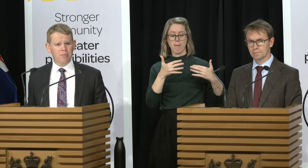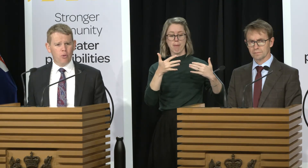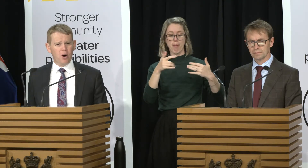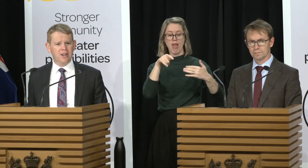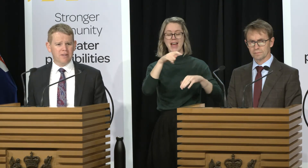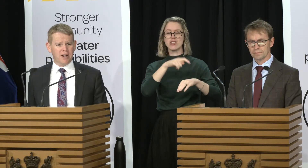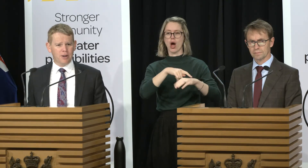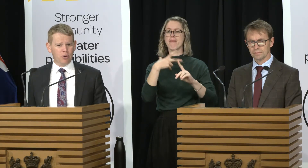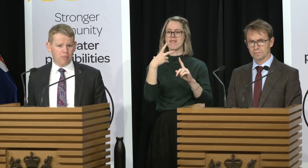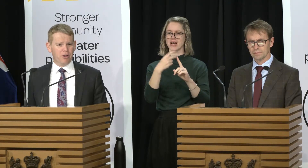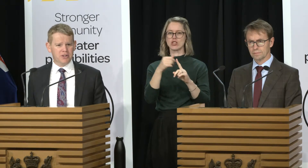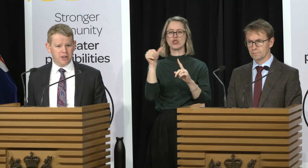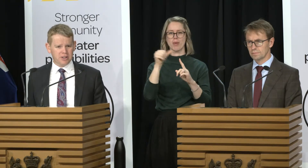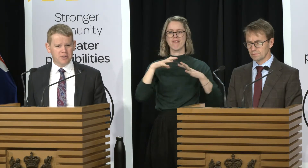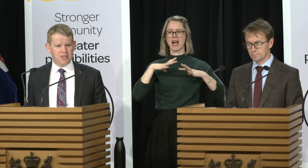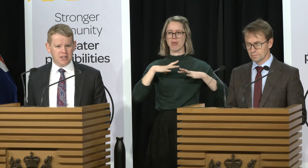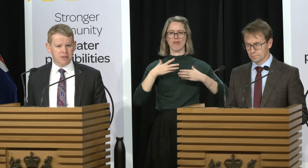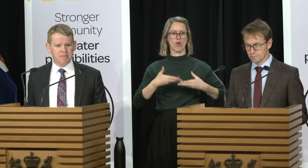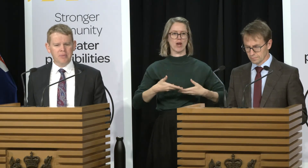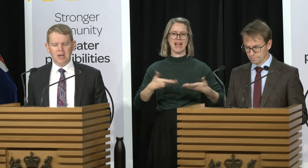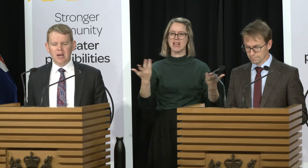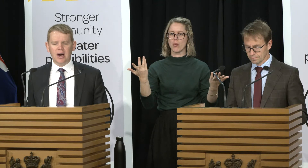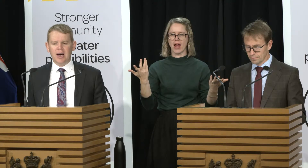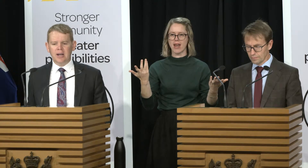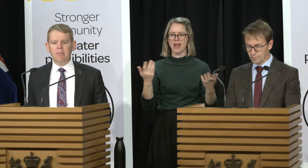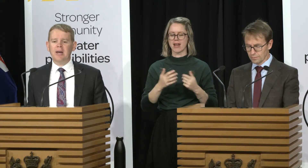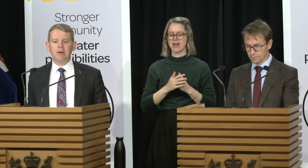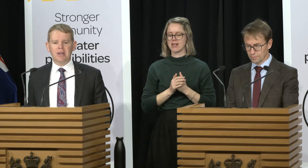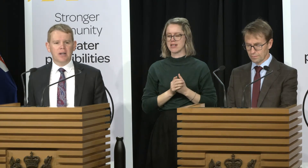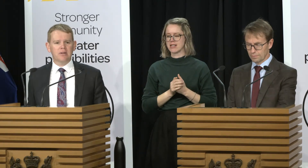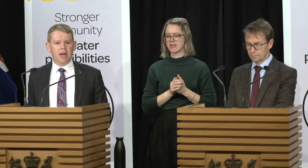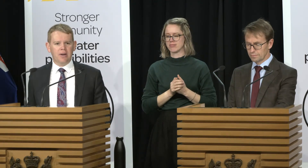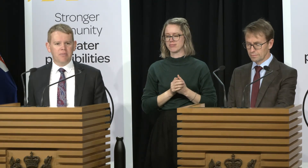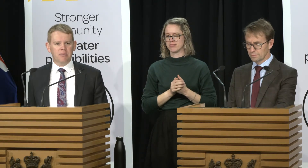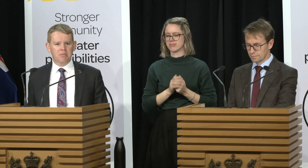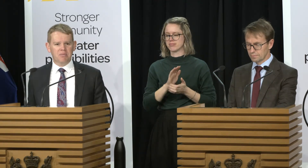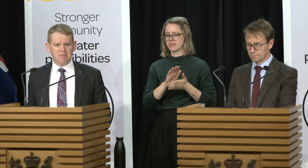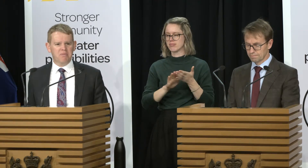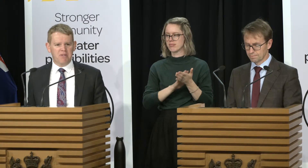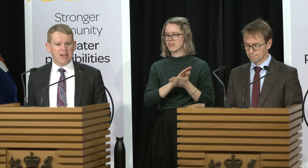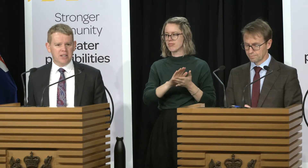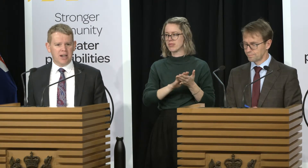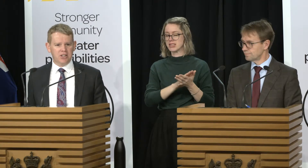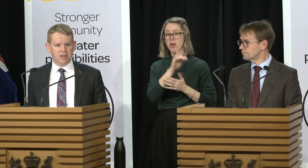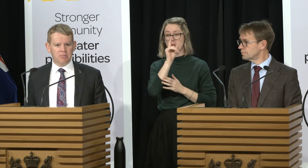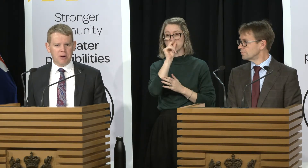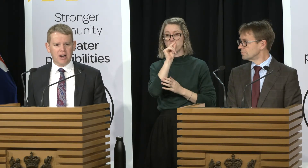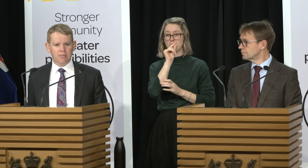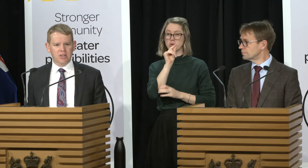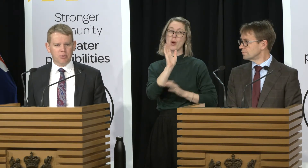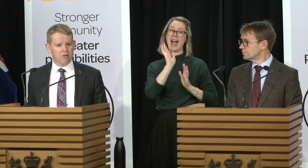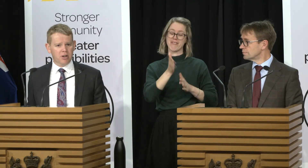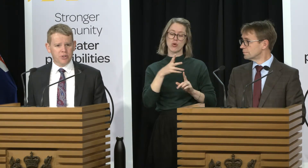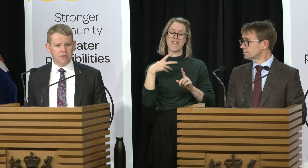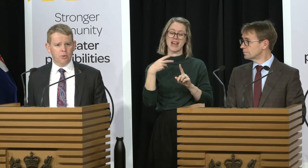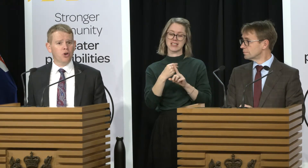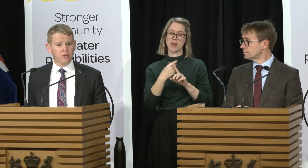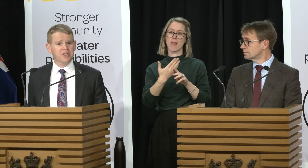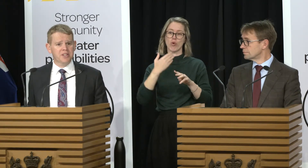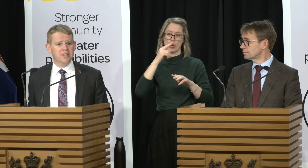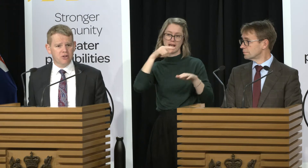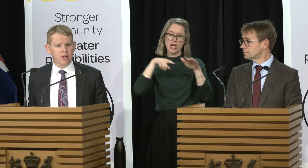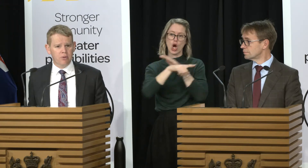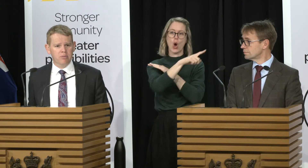will be more widely available on both sides of the Tasman. And it may be that vaccination becomes a prerequisite